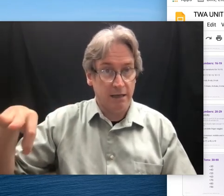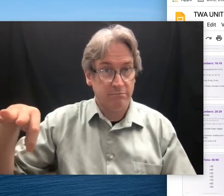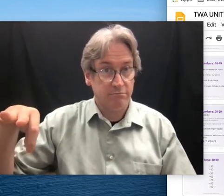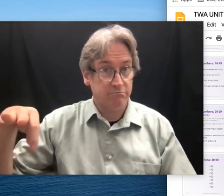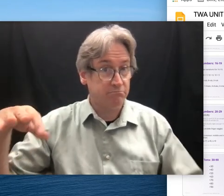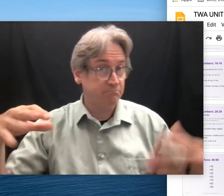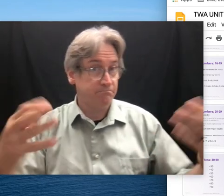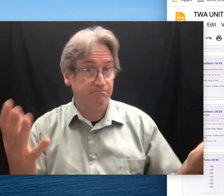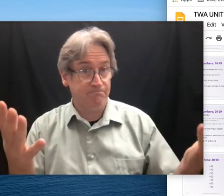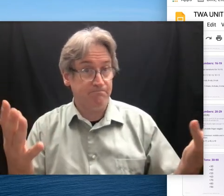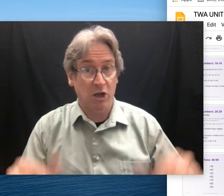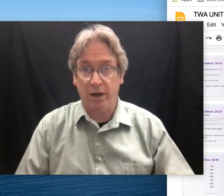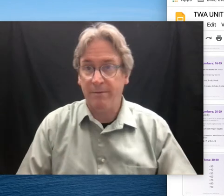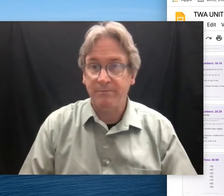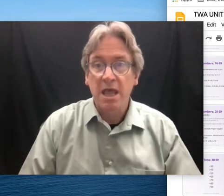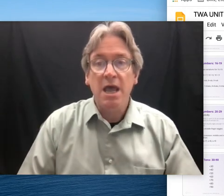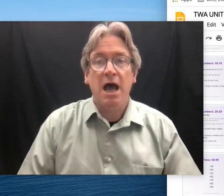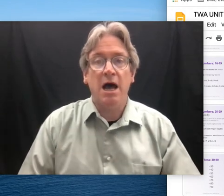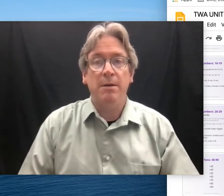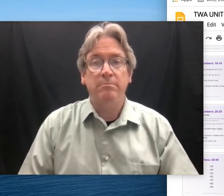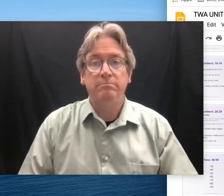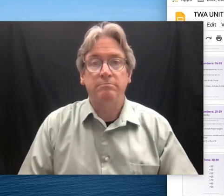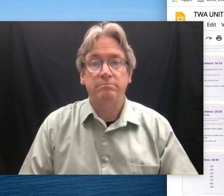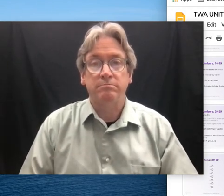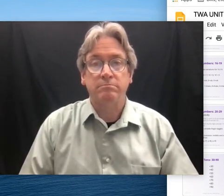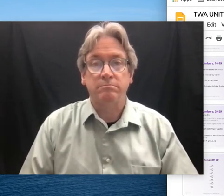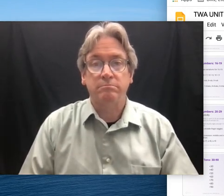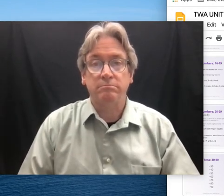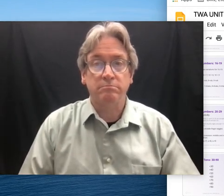99. Okay.